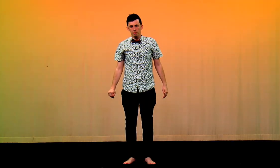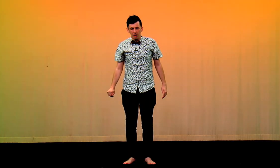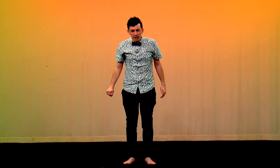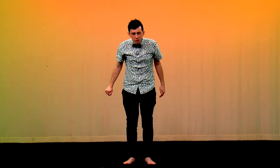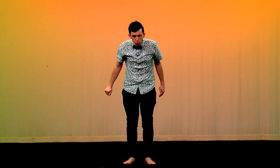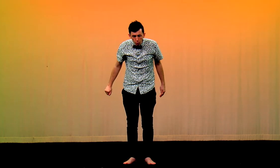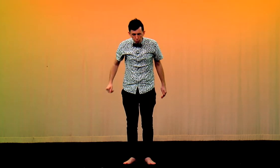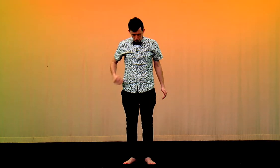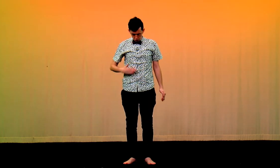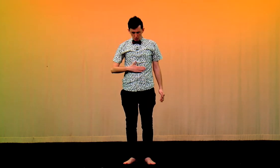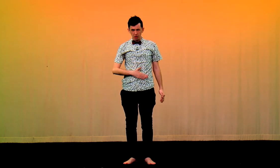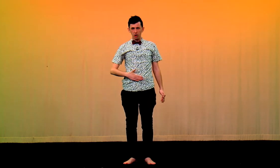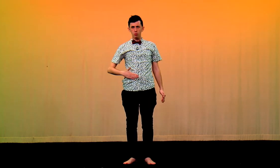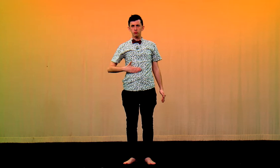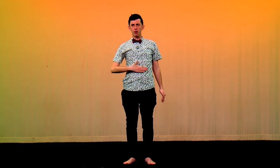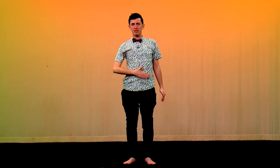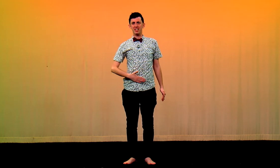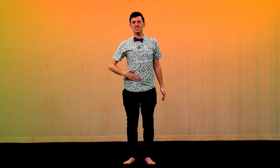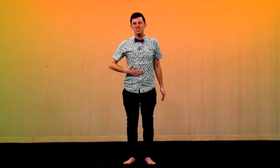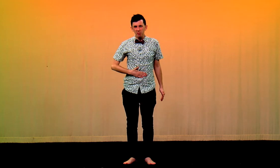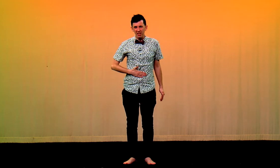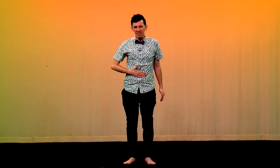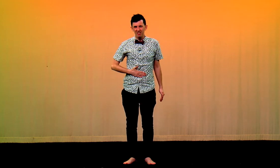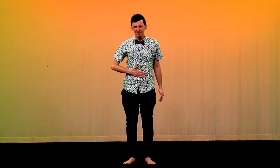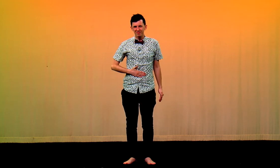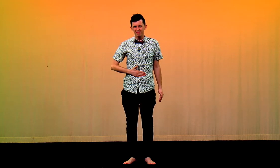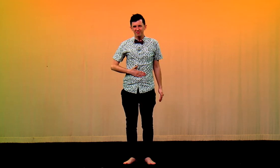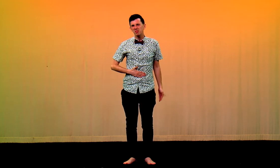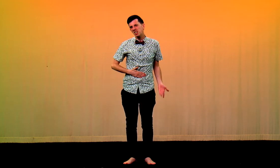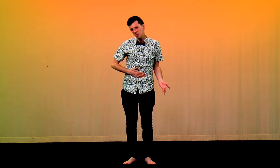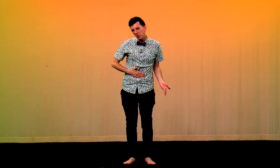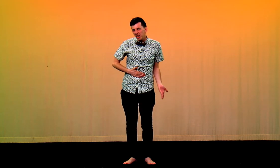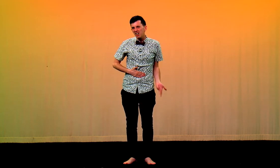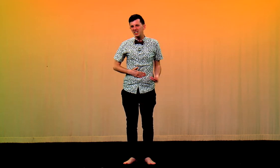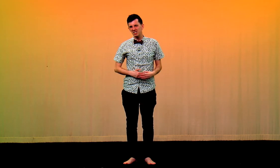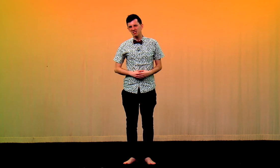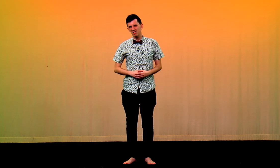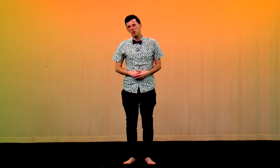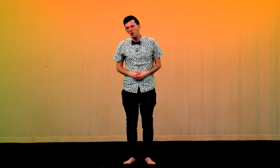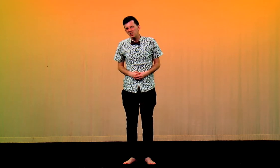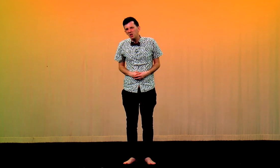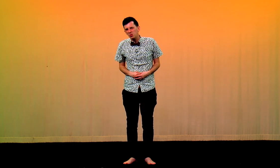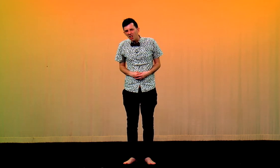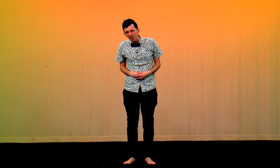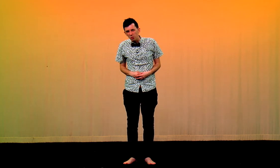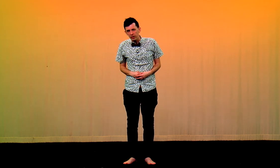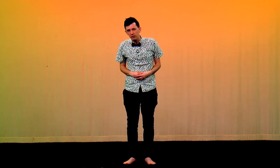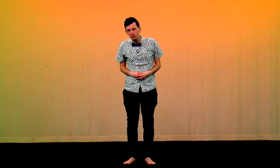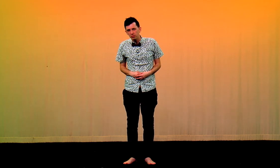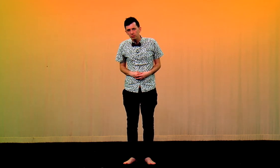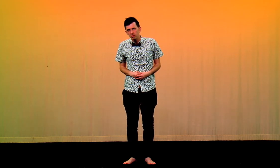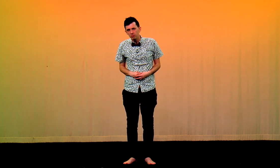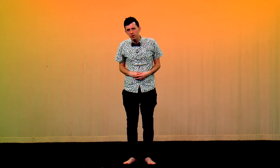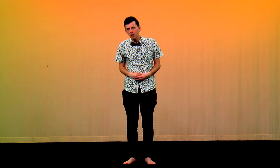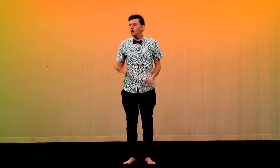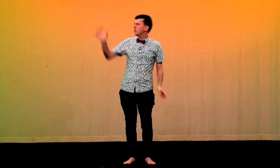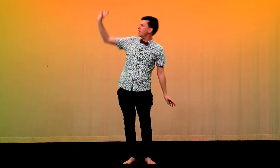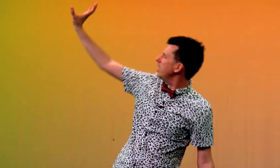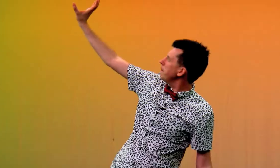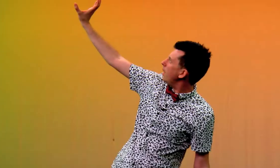Monkey saw that the crocodile was rubbing his tummy. Monkey realized the crocodile was hungry. Monkey